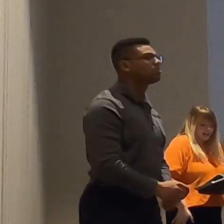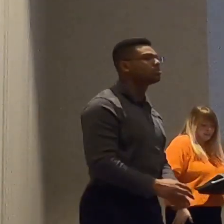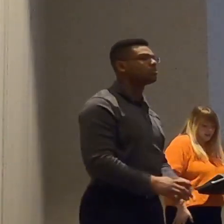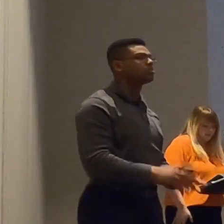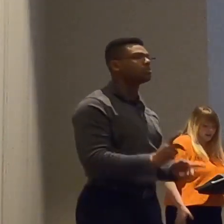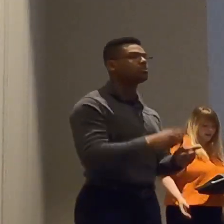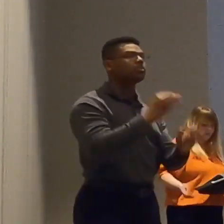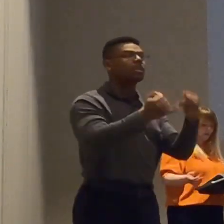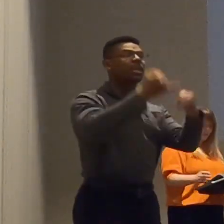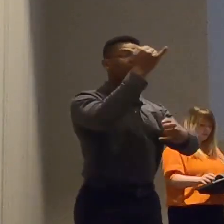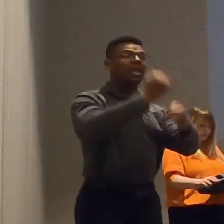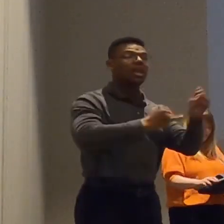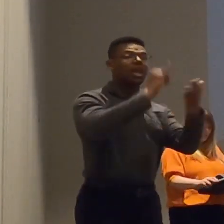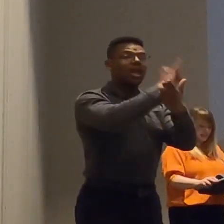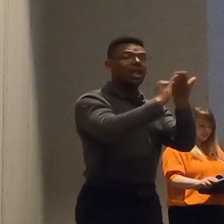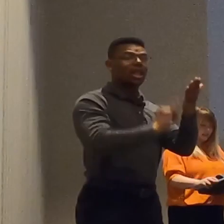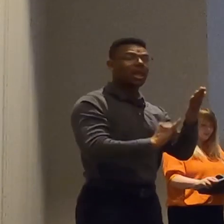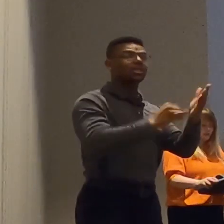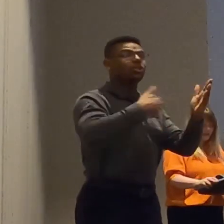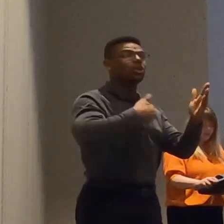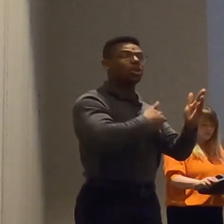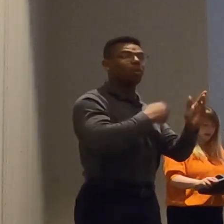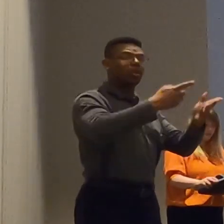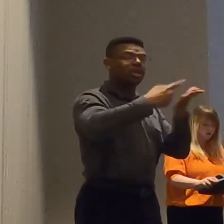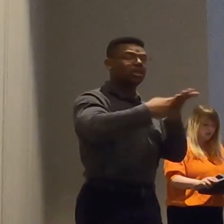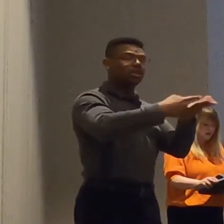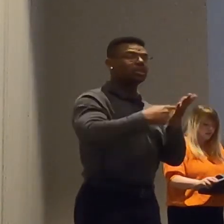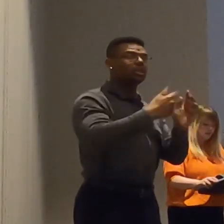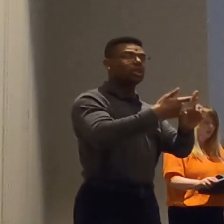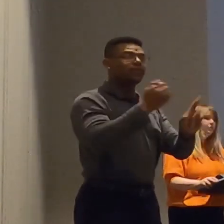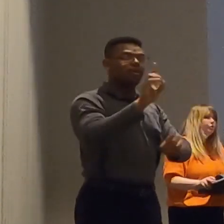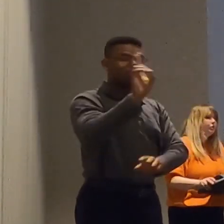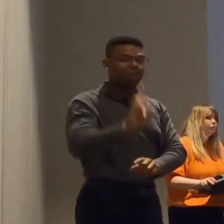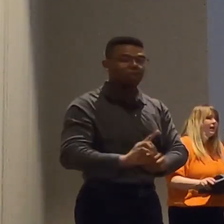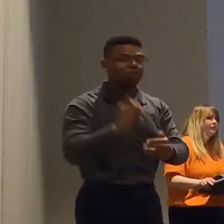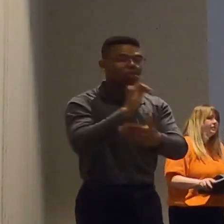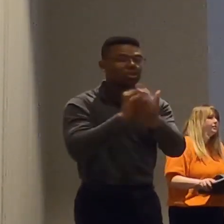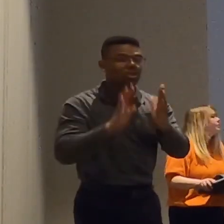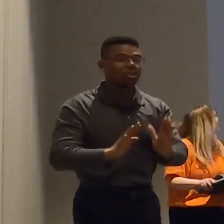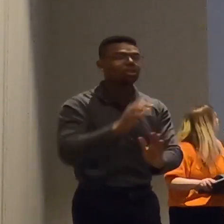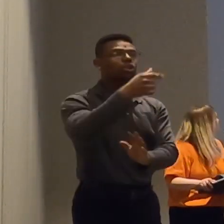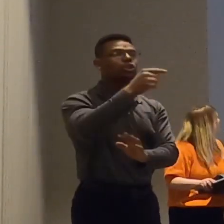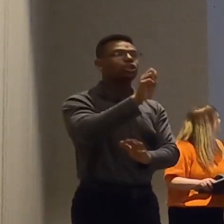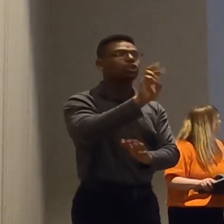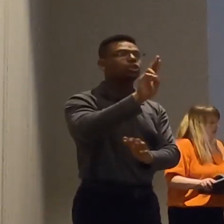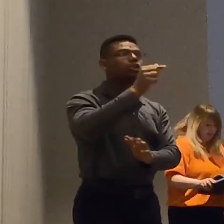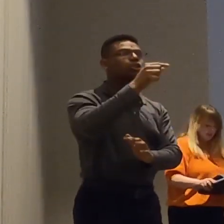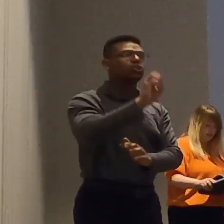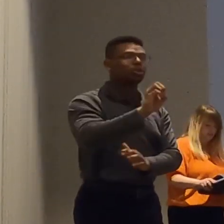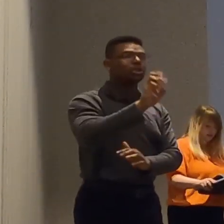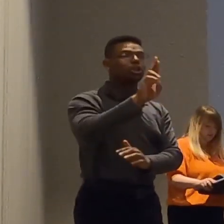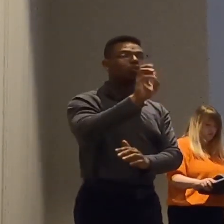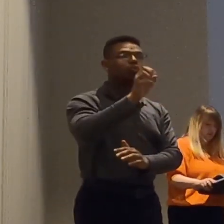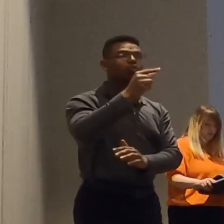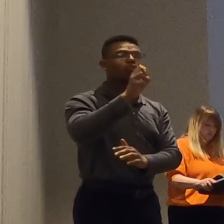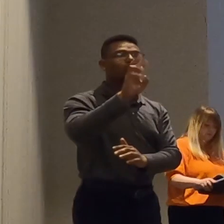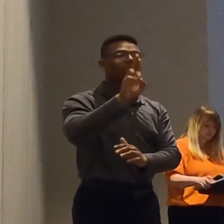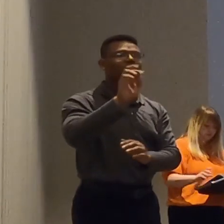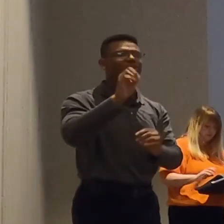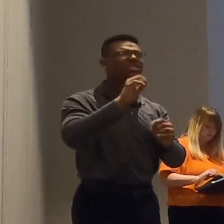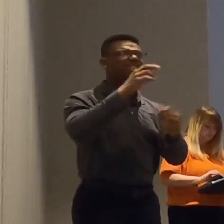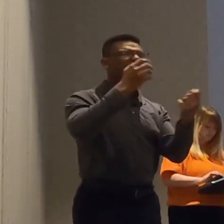And the last artwork that we're going to be discussing is by Detroit artist George Rogers, who actually passed away in